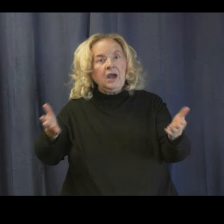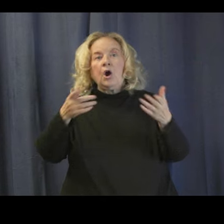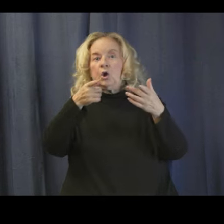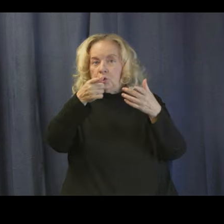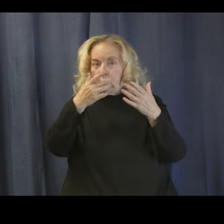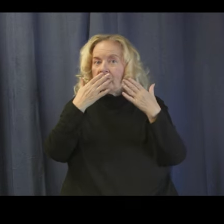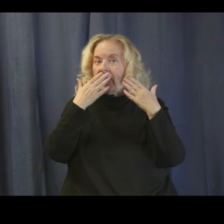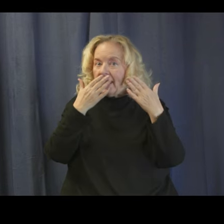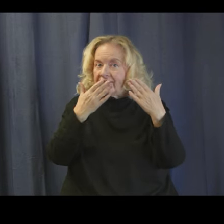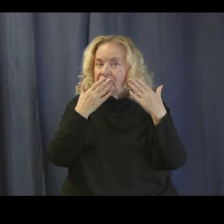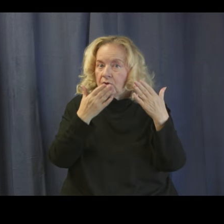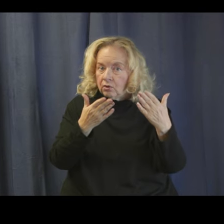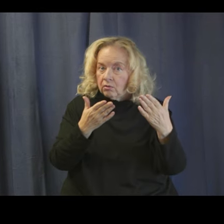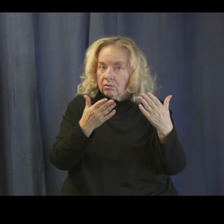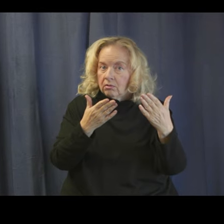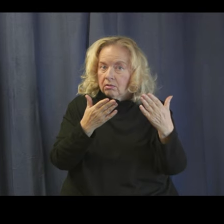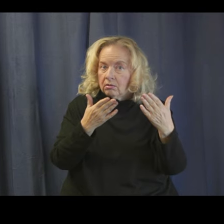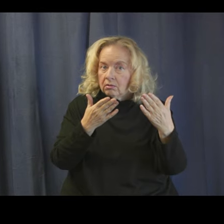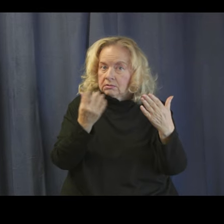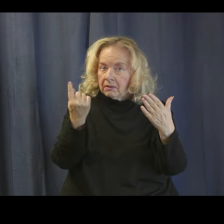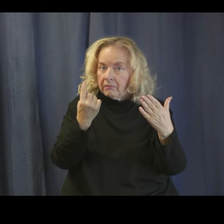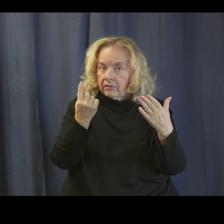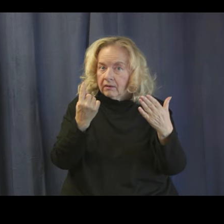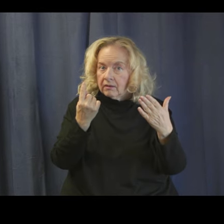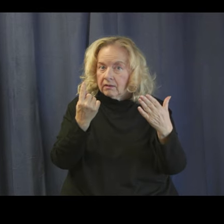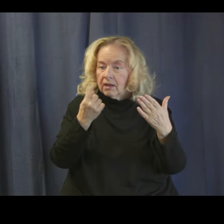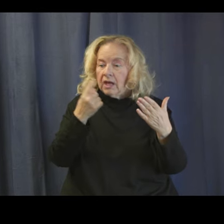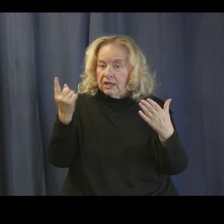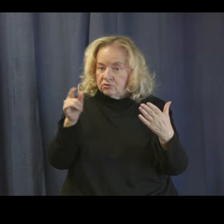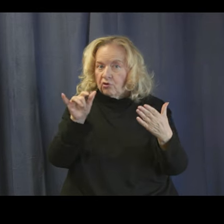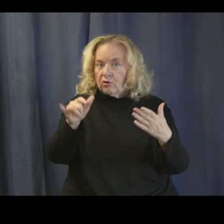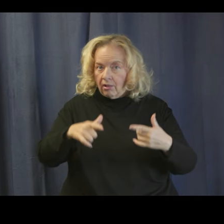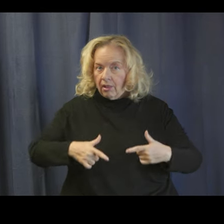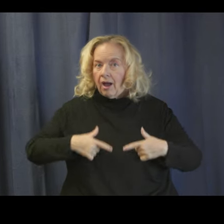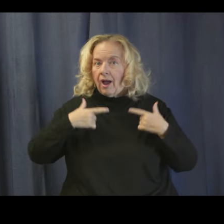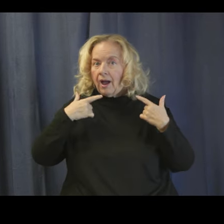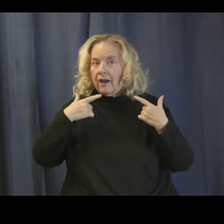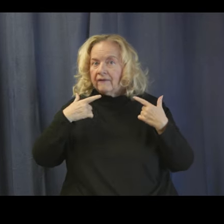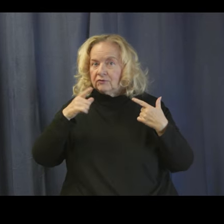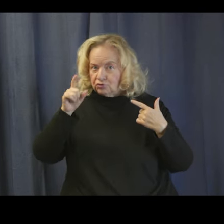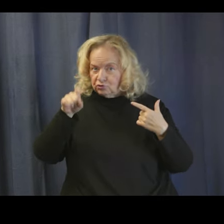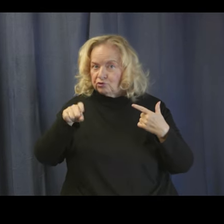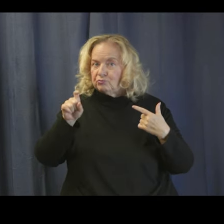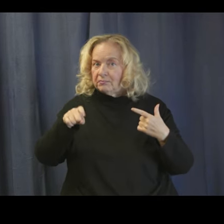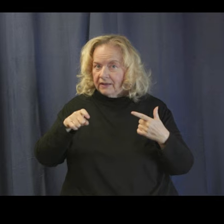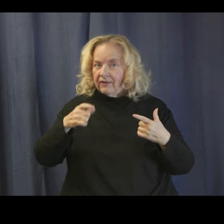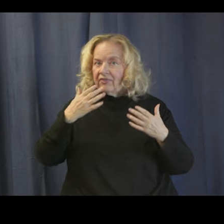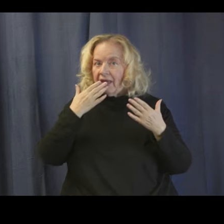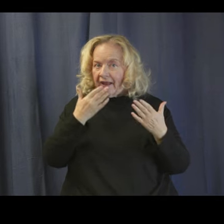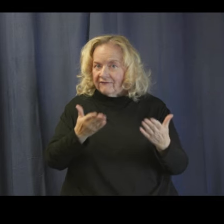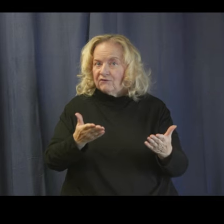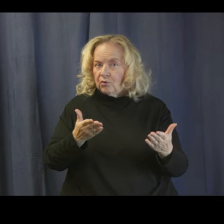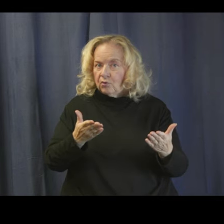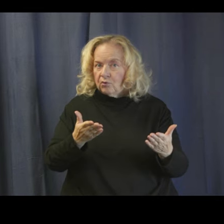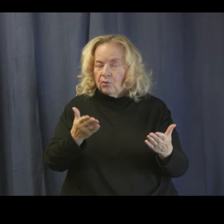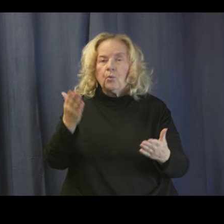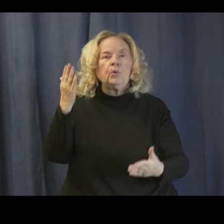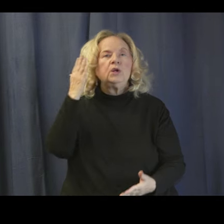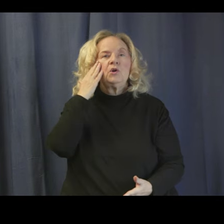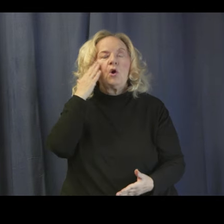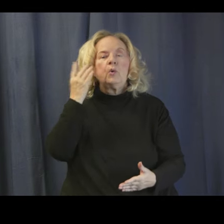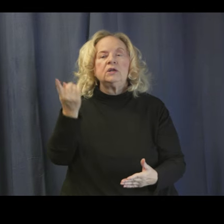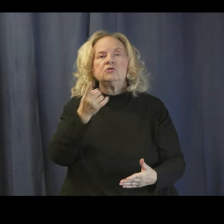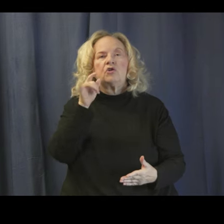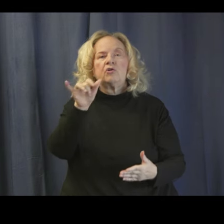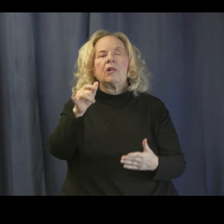Do we have anything to be thankful for? How about eternal life? Is that something to be thankful for? Well, here